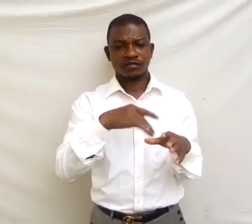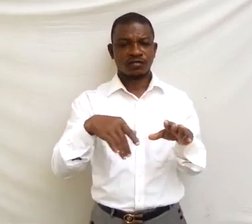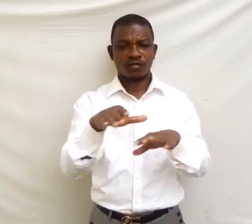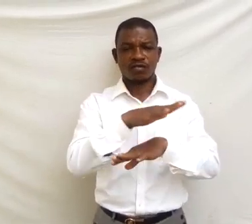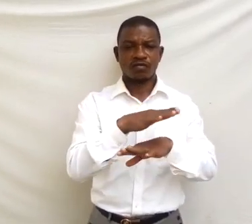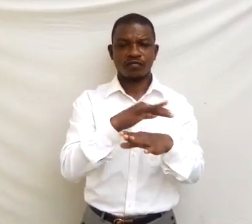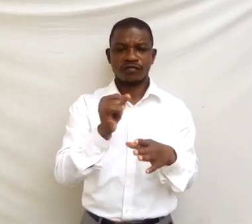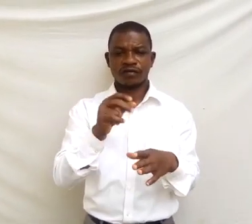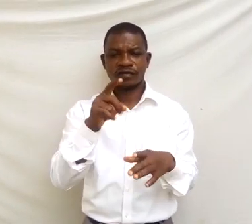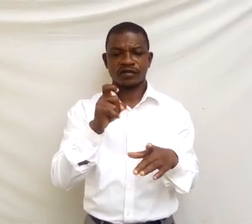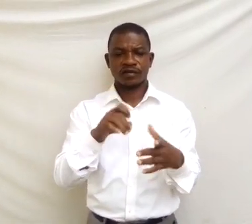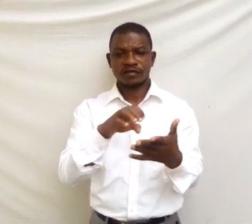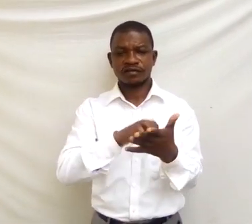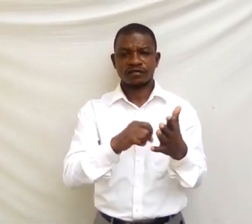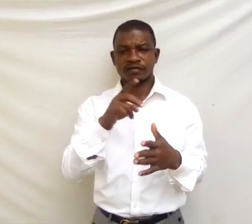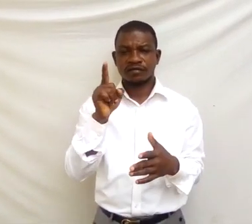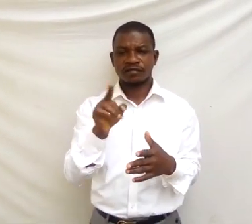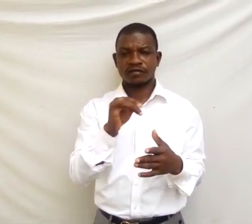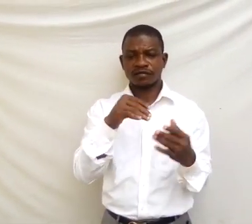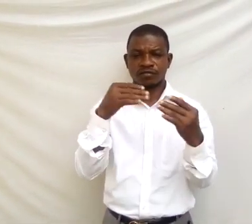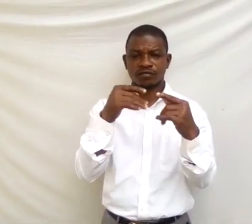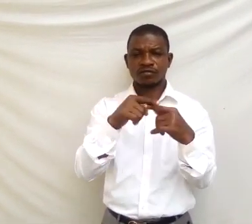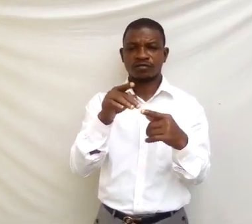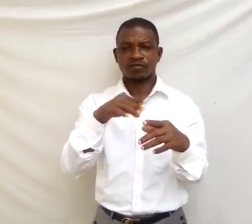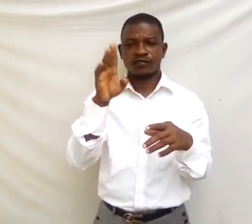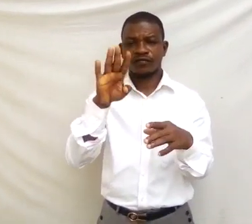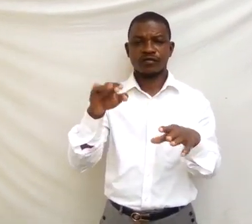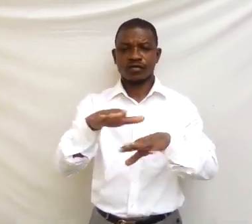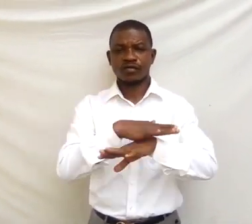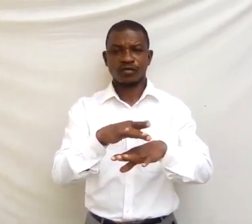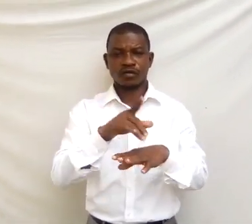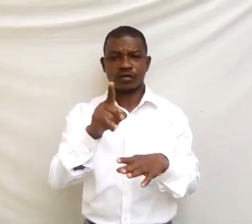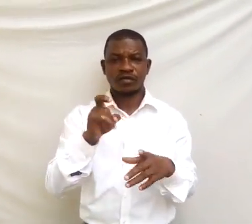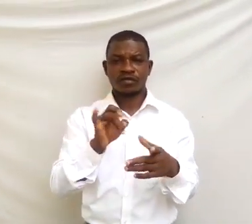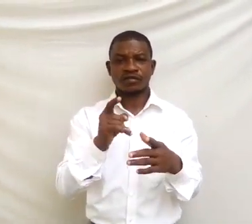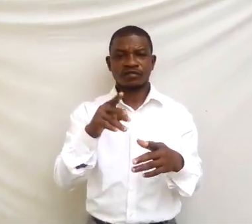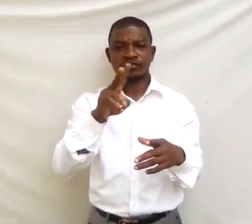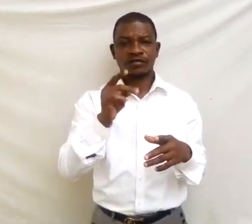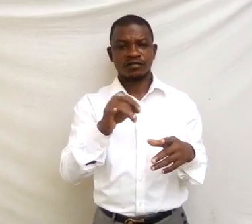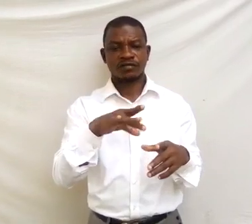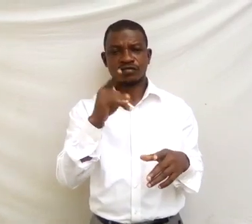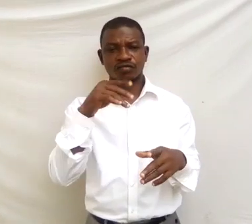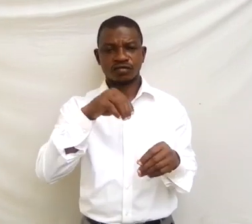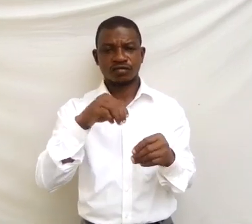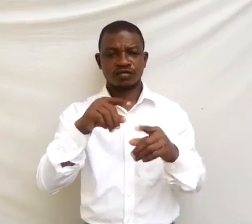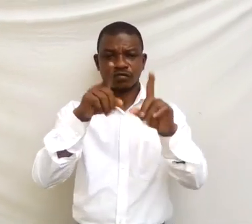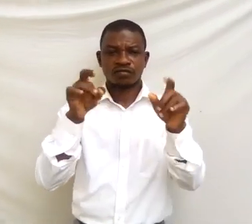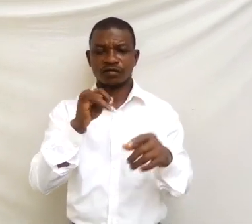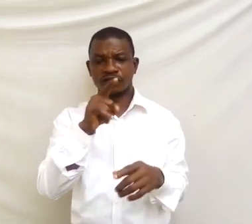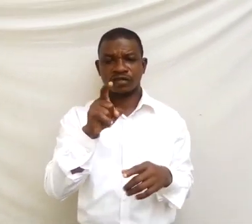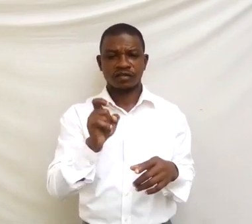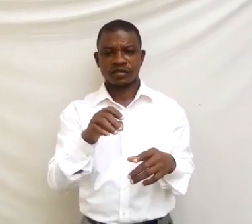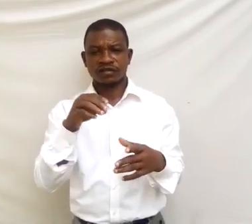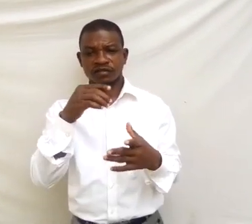x minus 1 is equal to 4 all over x minus 2 into brackets, x minus 1 into